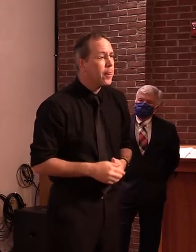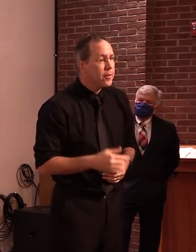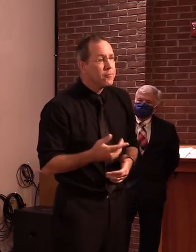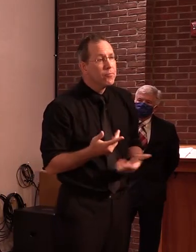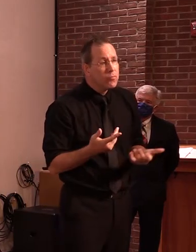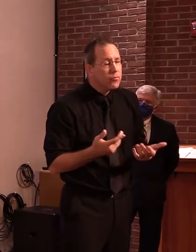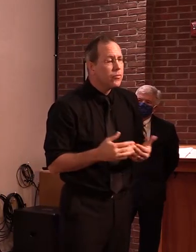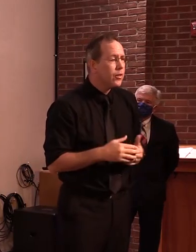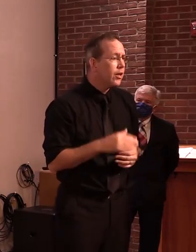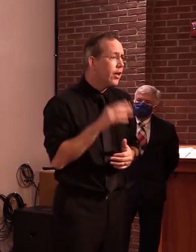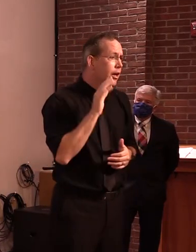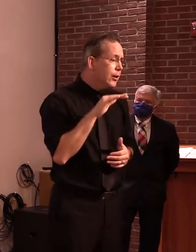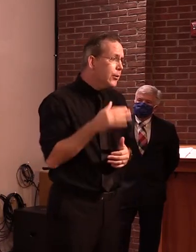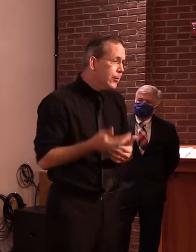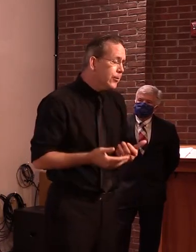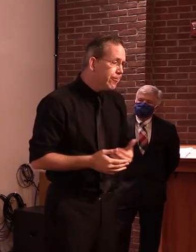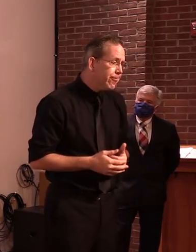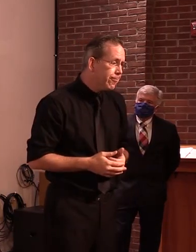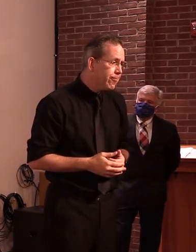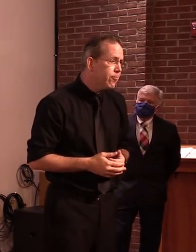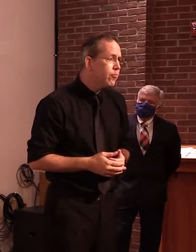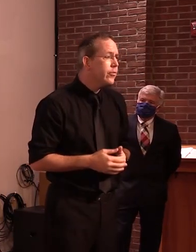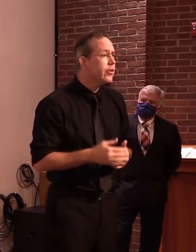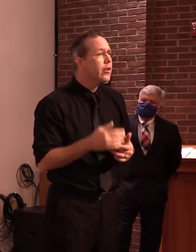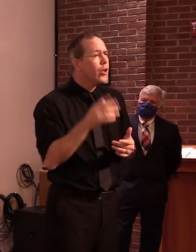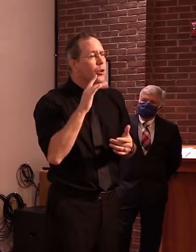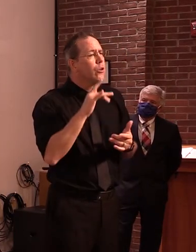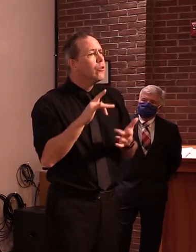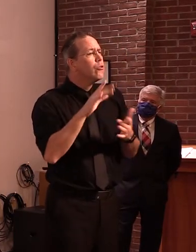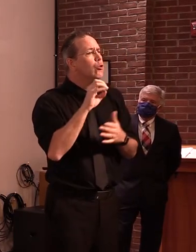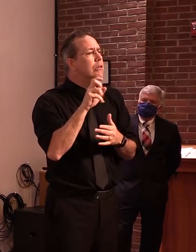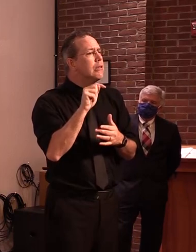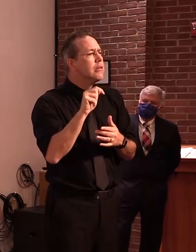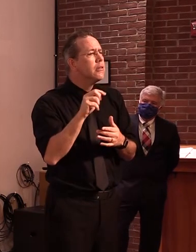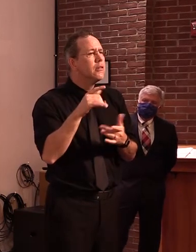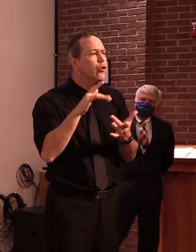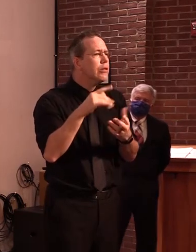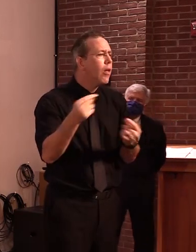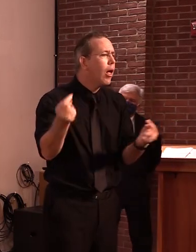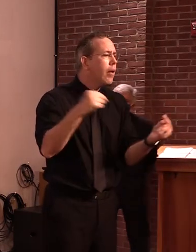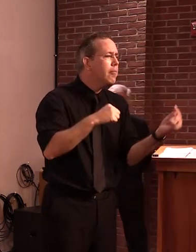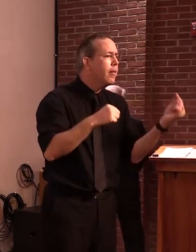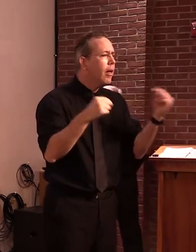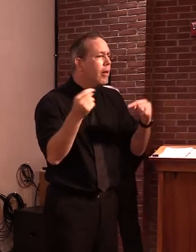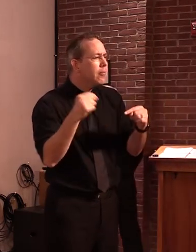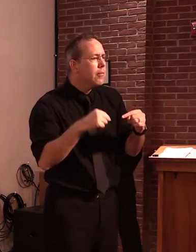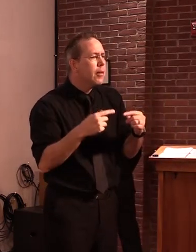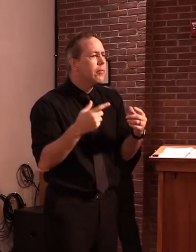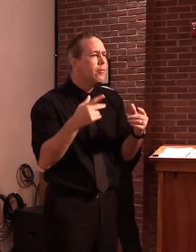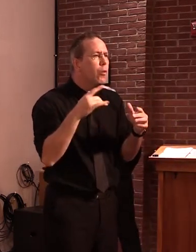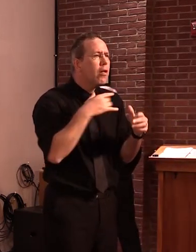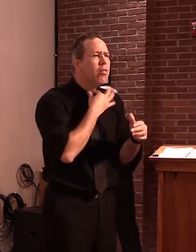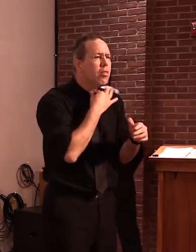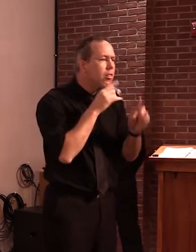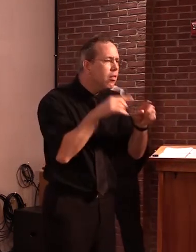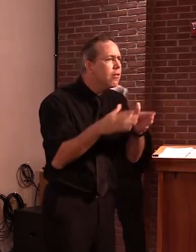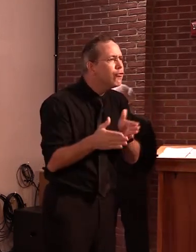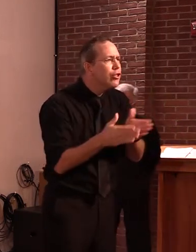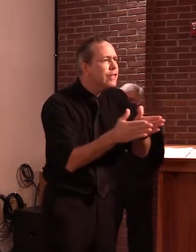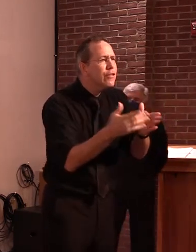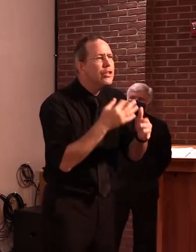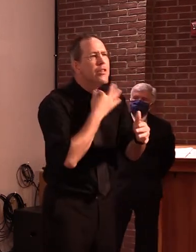activities and some of the tourists type areas around water and so forth, have maybe